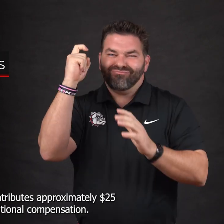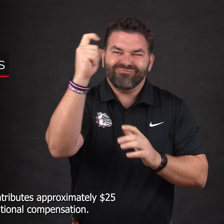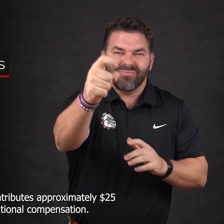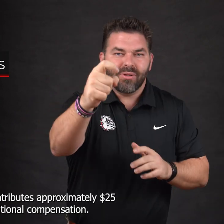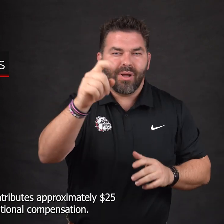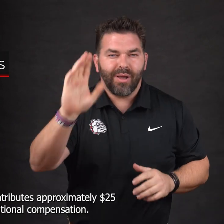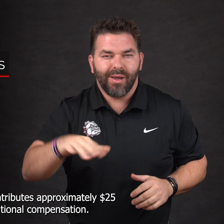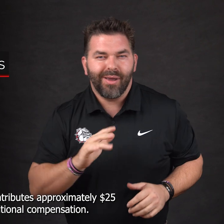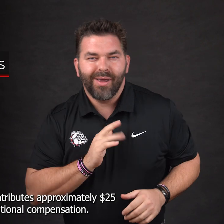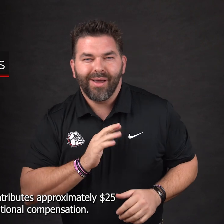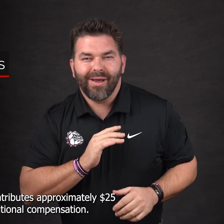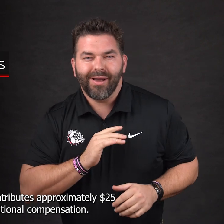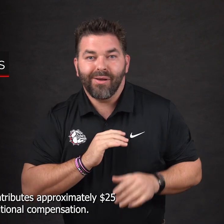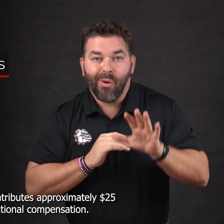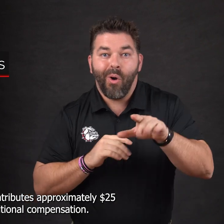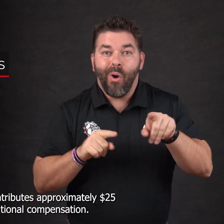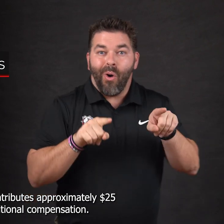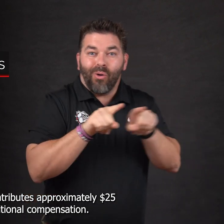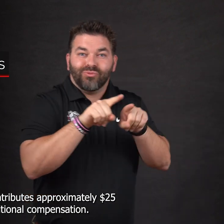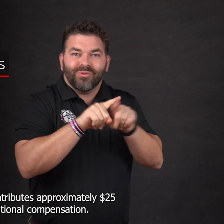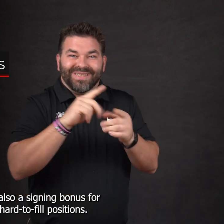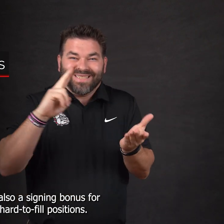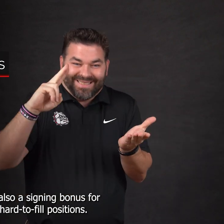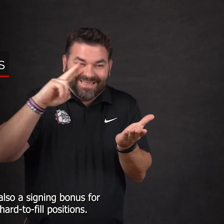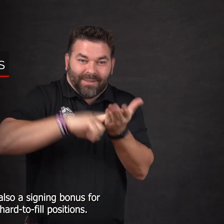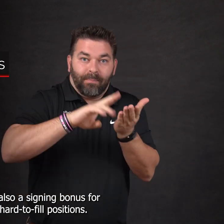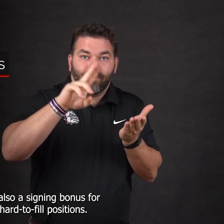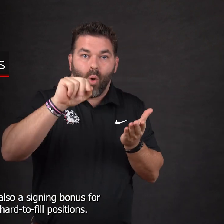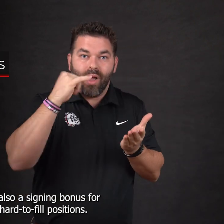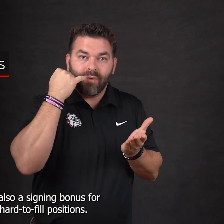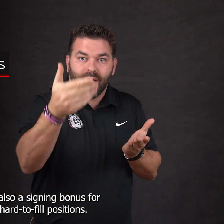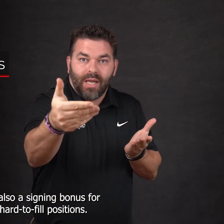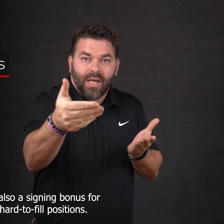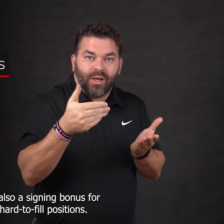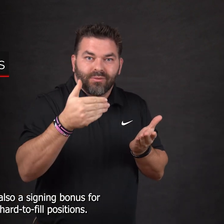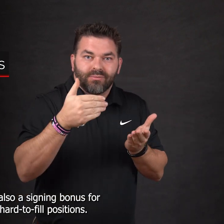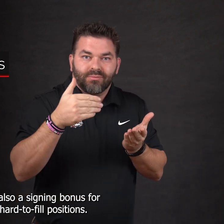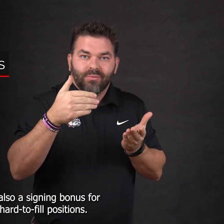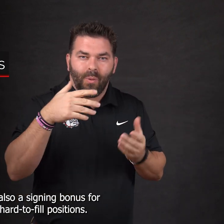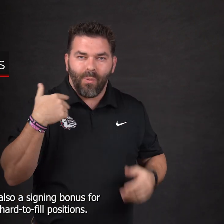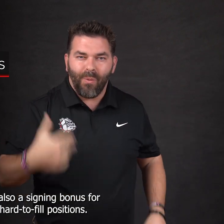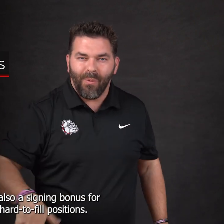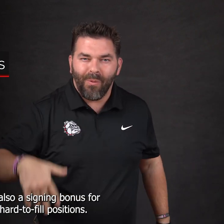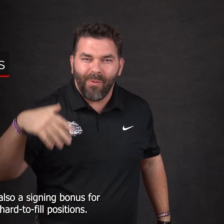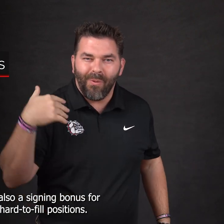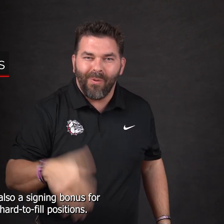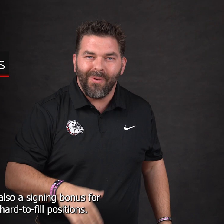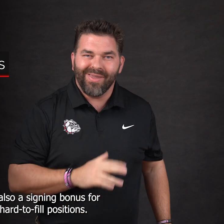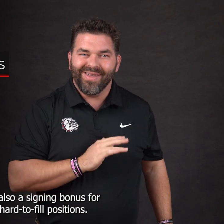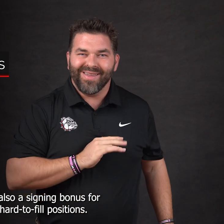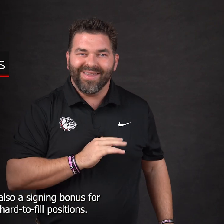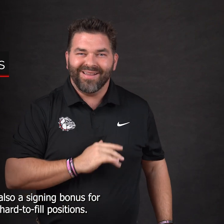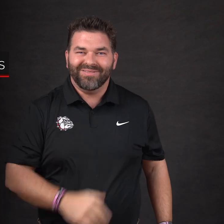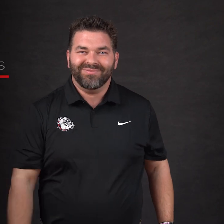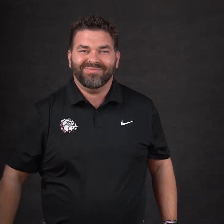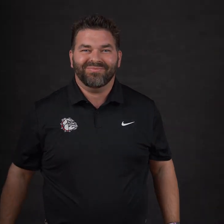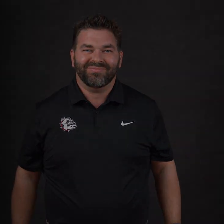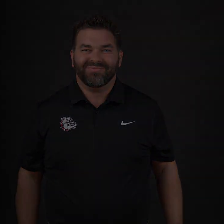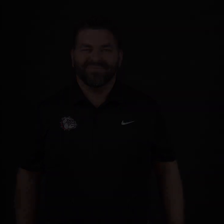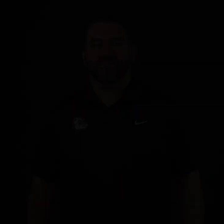approximately $25 in additional compensation. There is also a signing bonus for these hard-to-fill positions. On screen left, a photo of